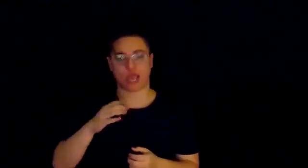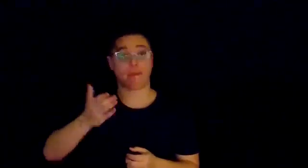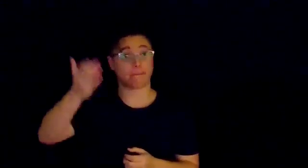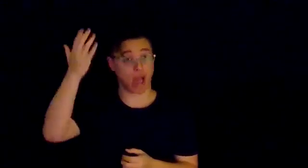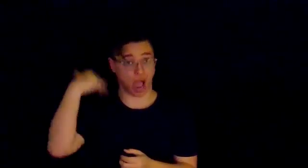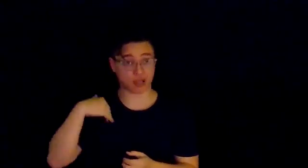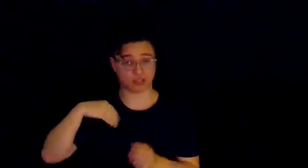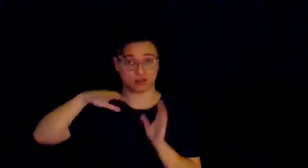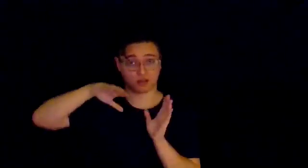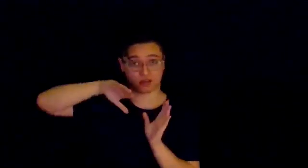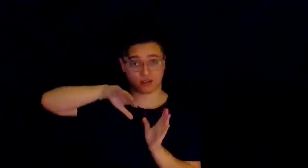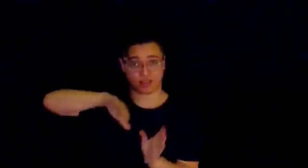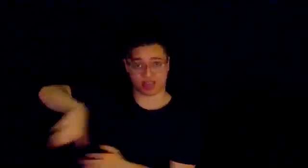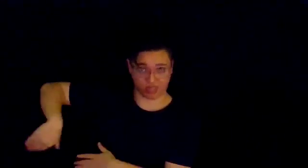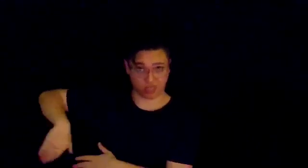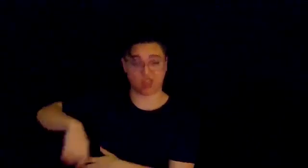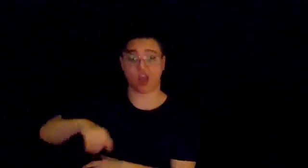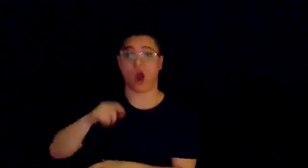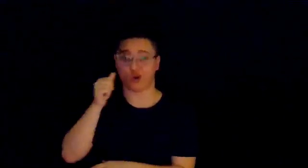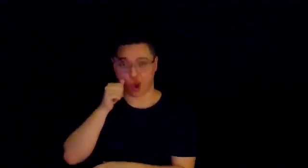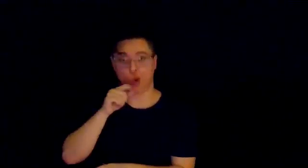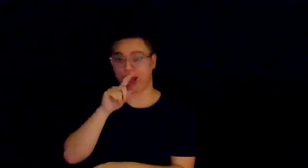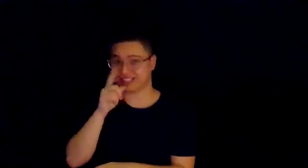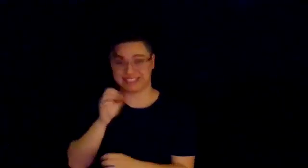So you need to think about, okay, in the past,